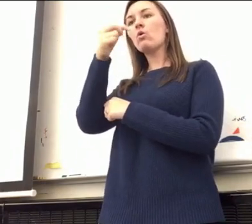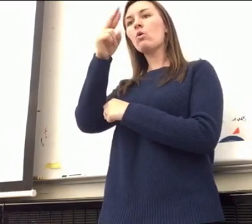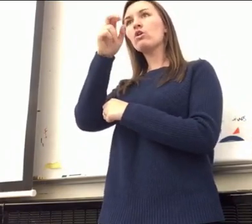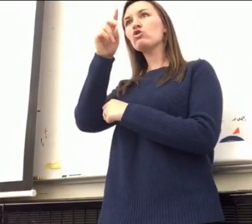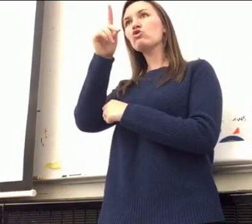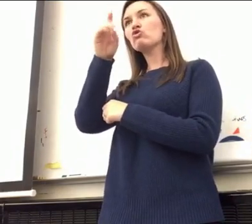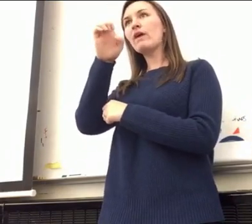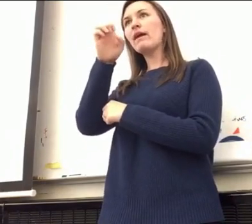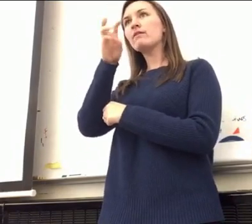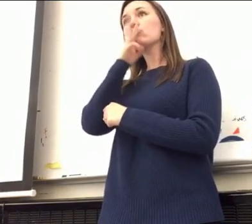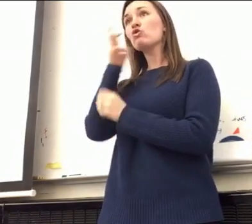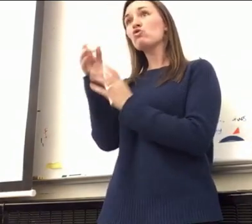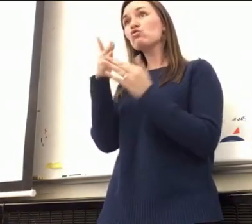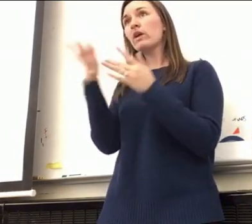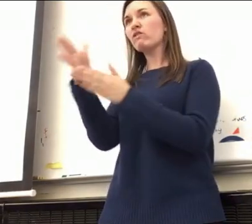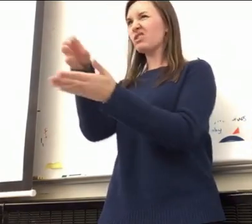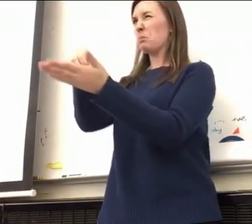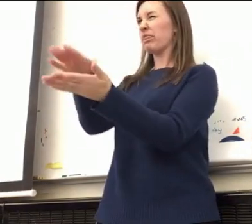Grande River,